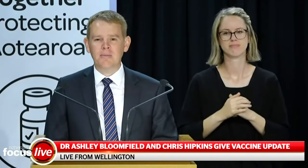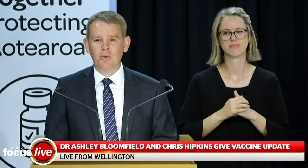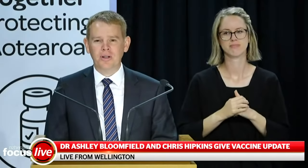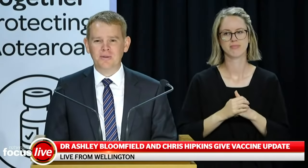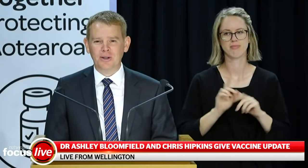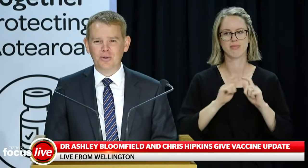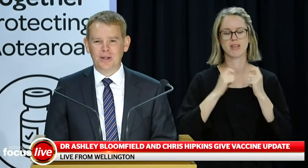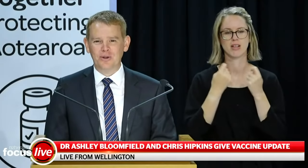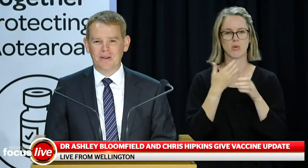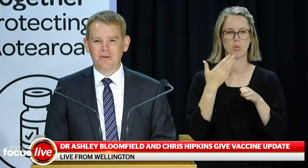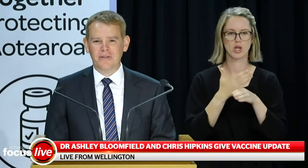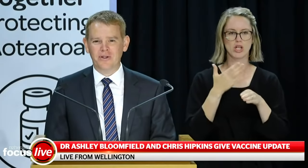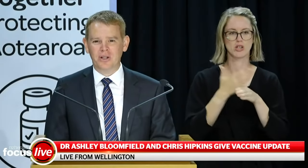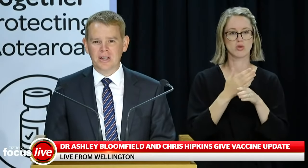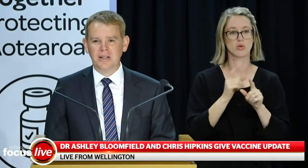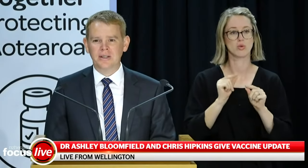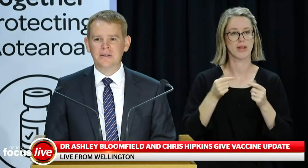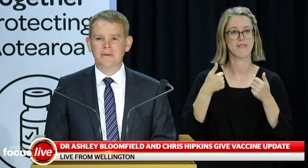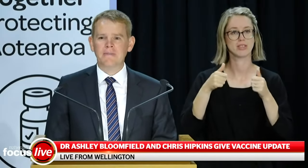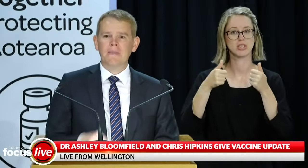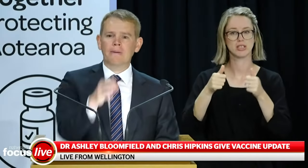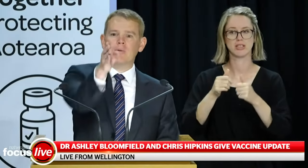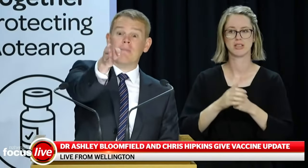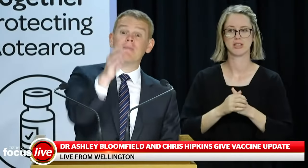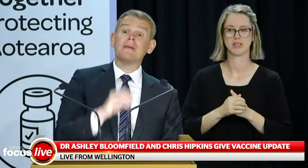The team are working to make sure they do that very efficiently.